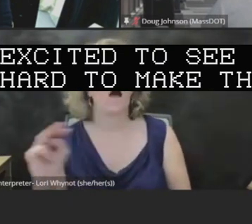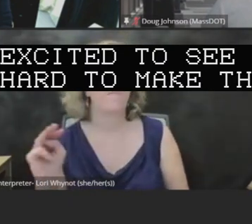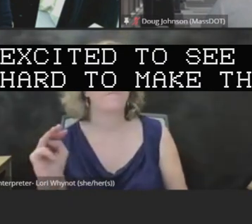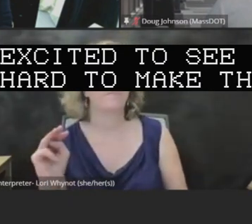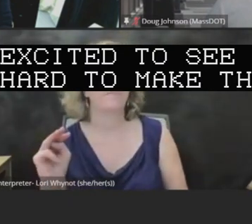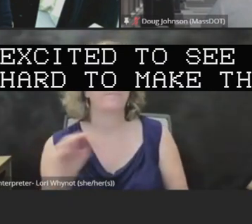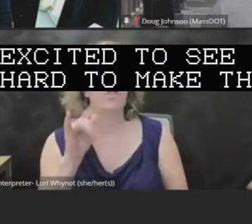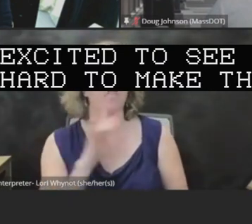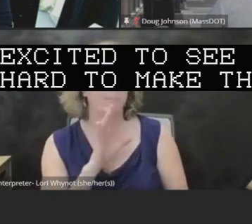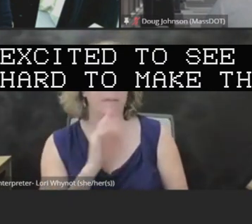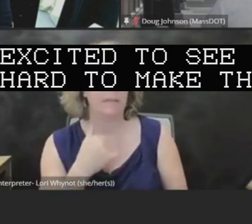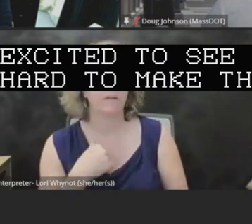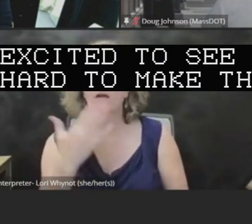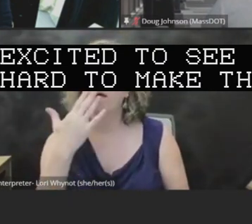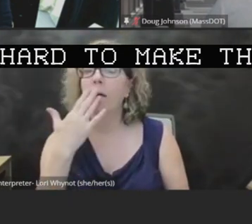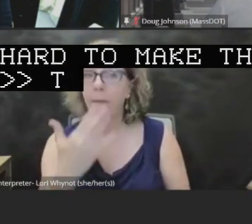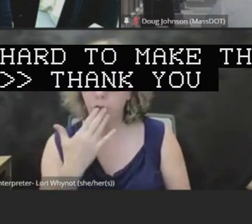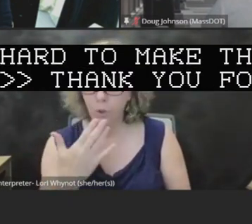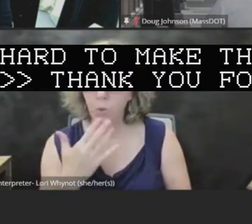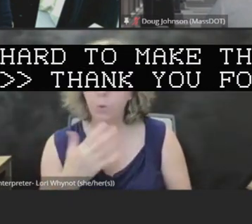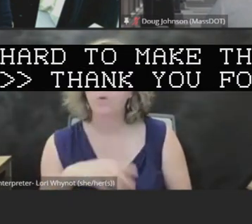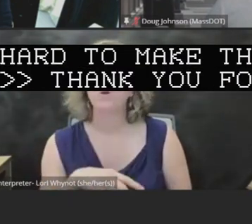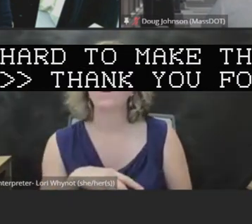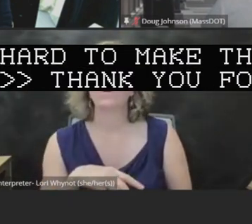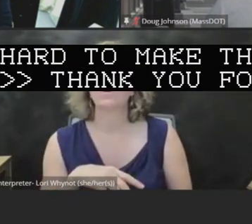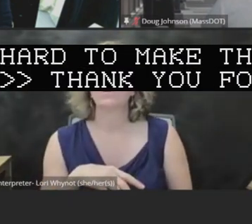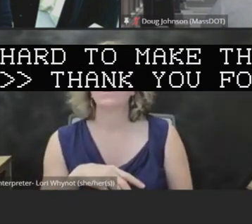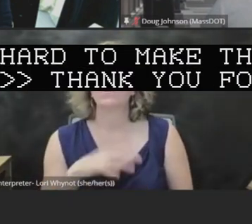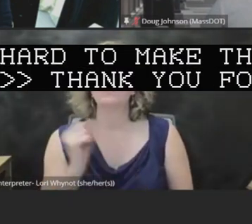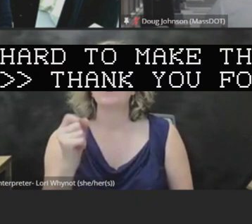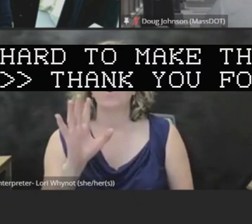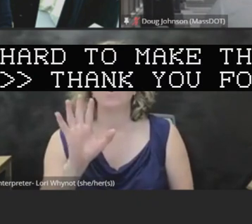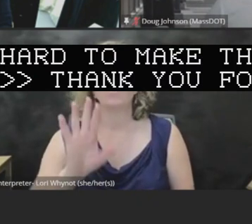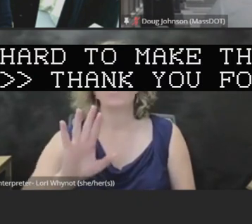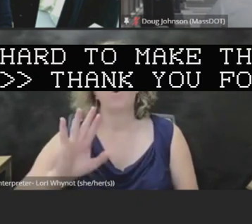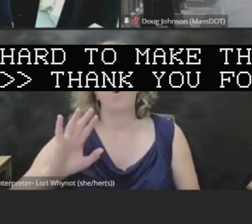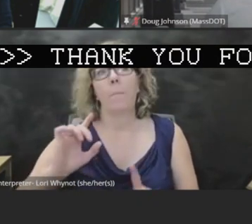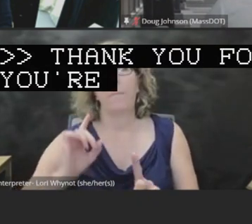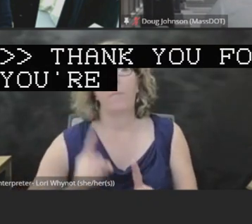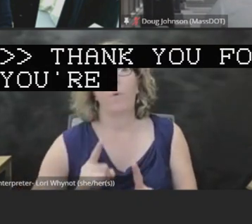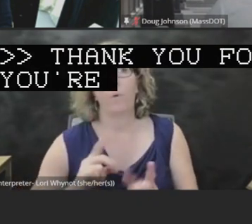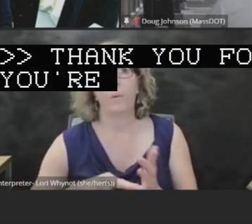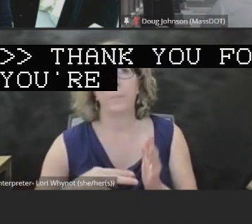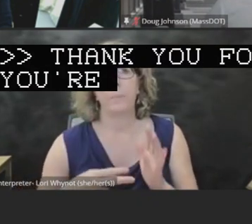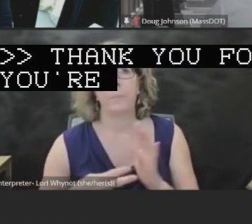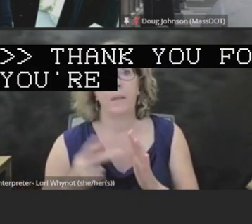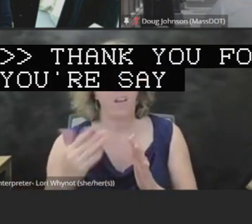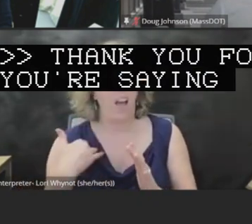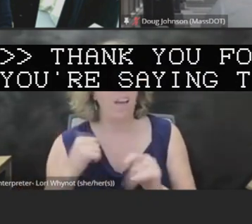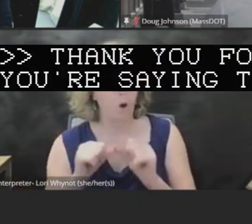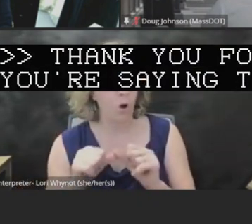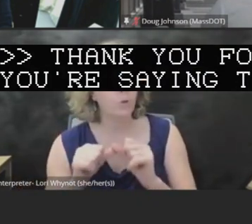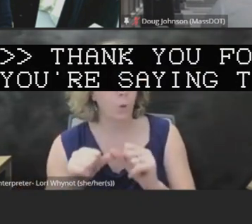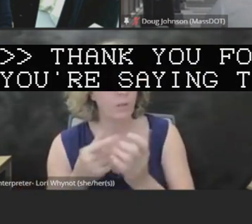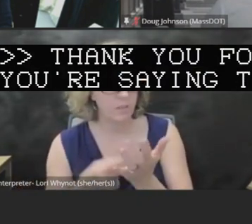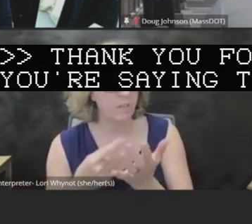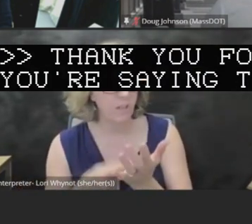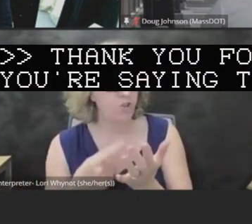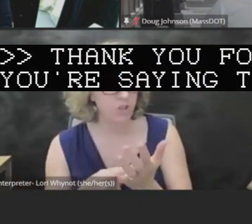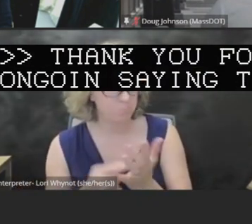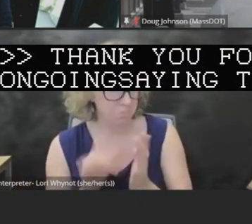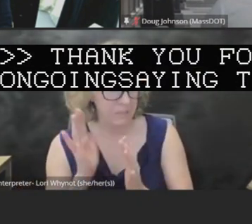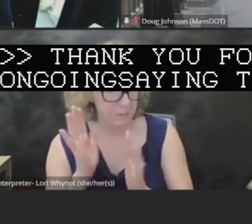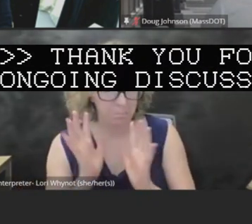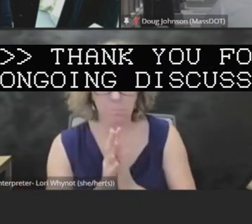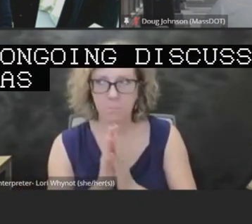Yeah, thank you for that. So, and from what you're saying is that there are ongoing discussions. So as it stands right